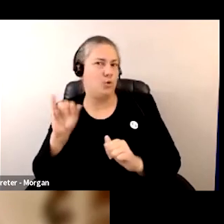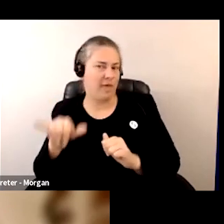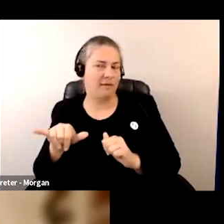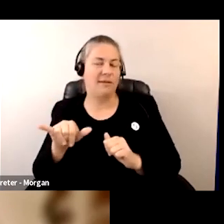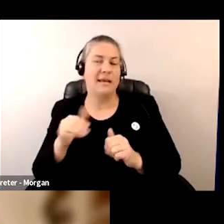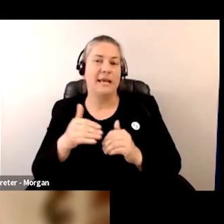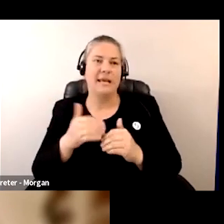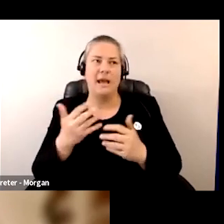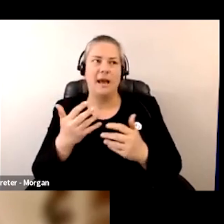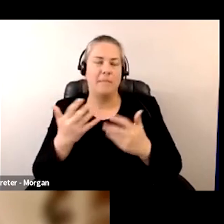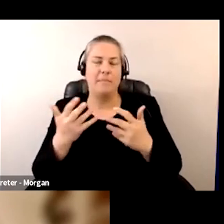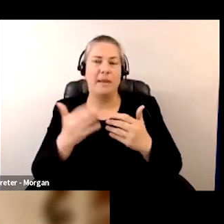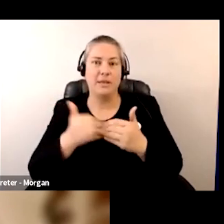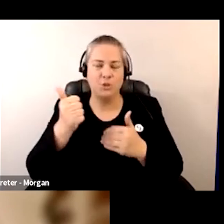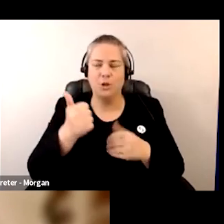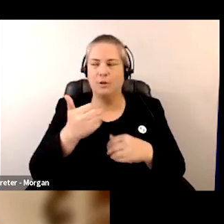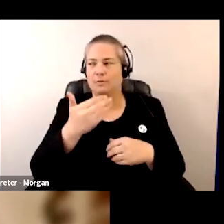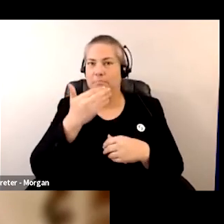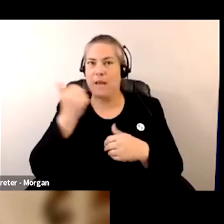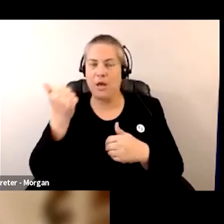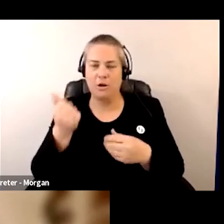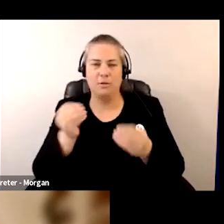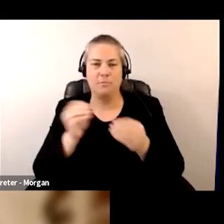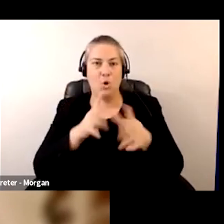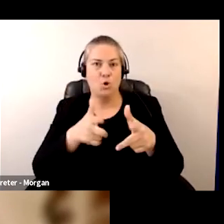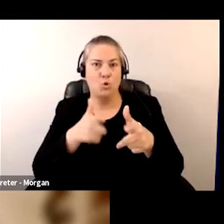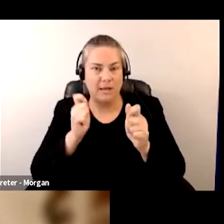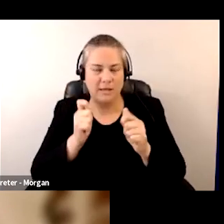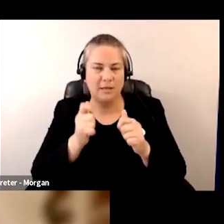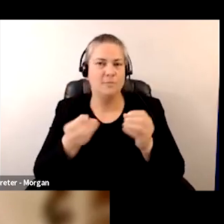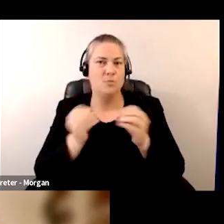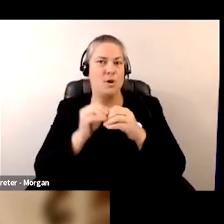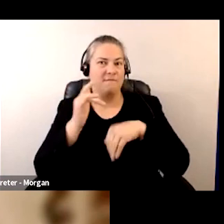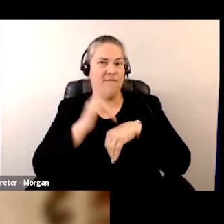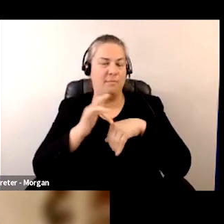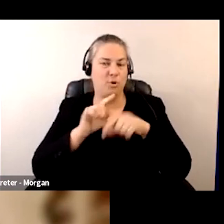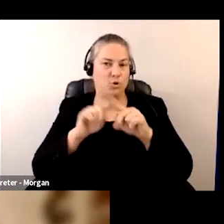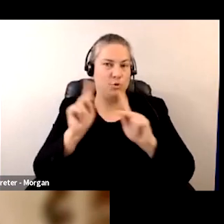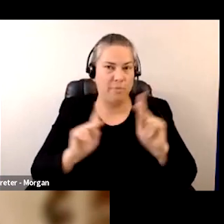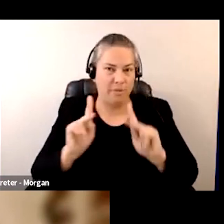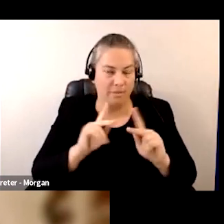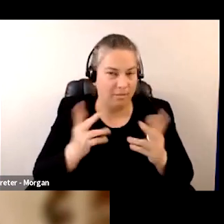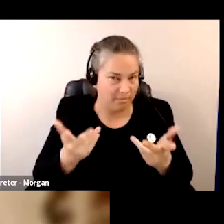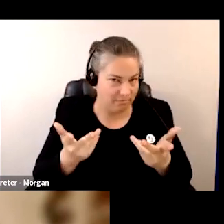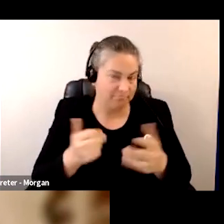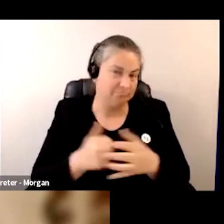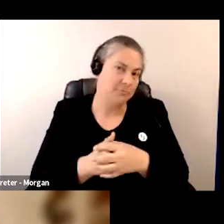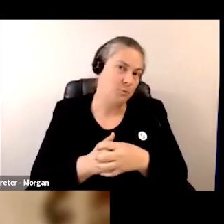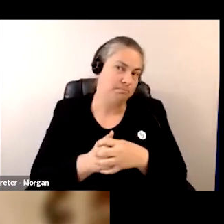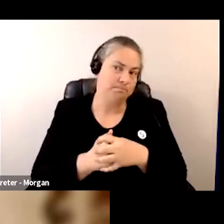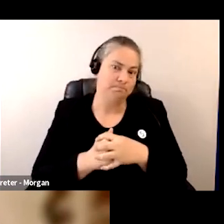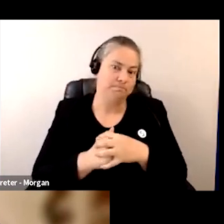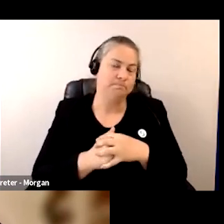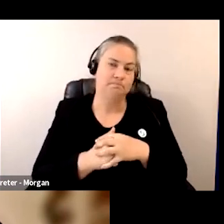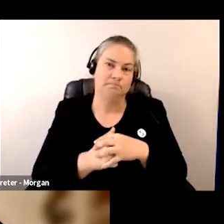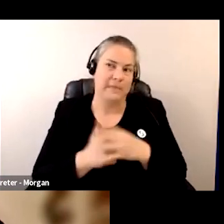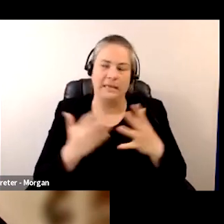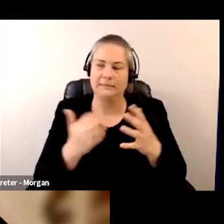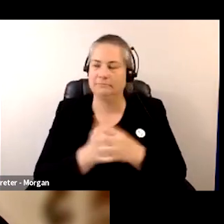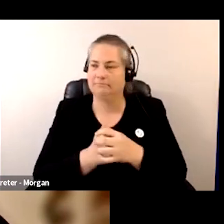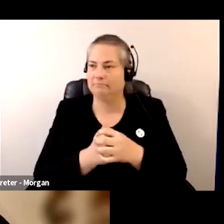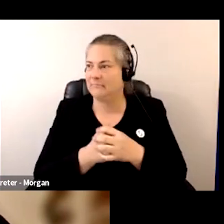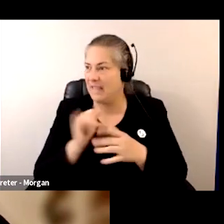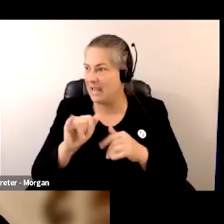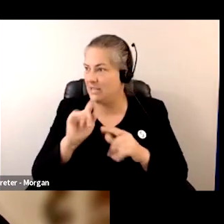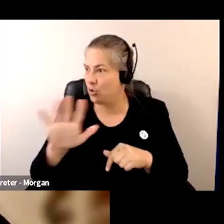better, quicker, and be available to more people. So I don't know if that answers your